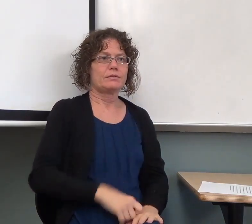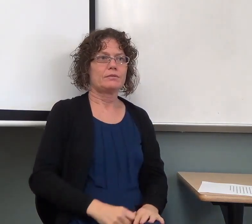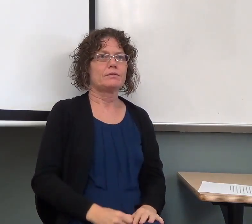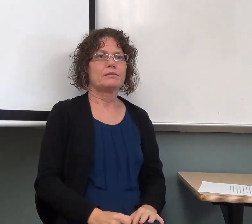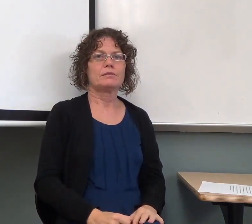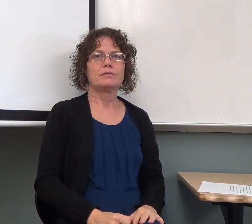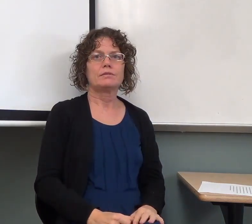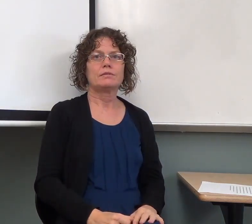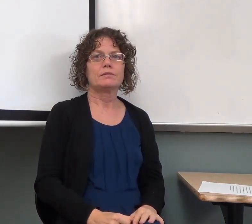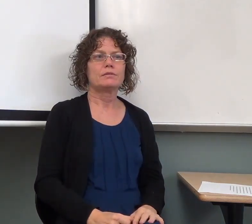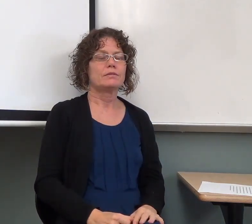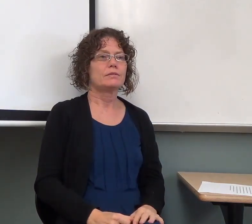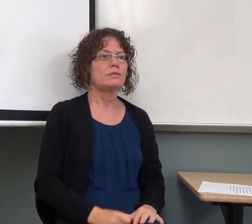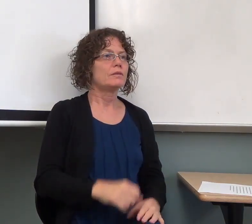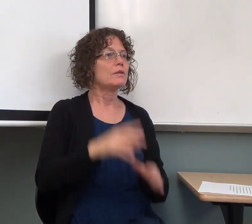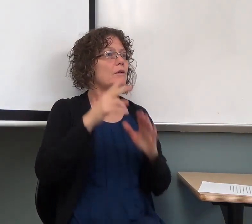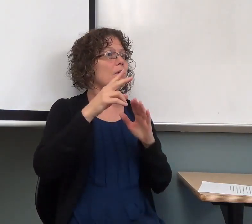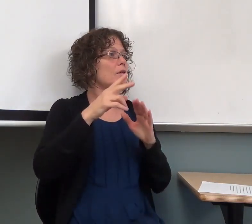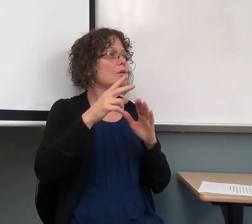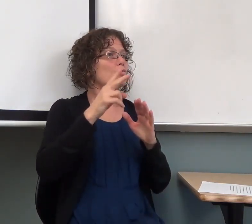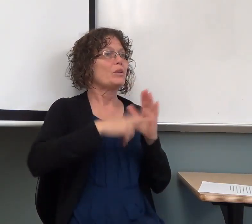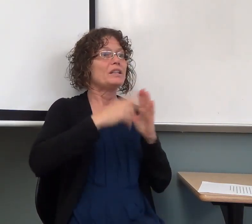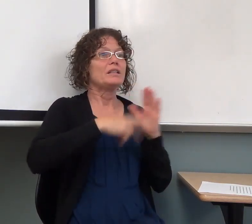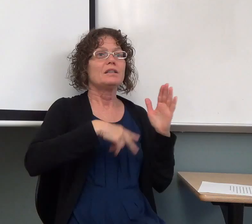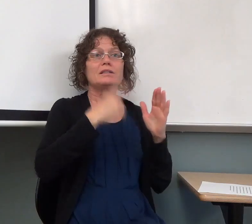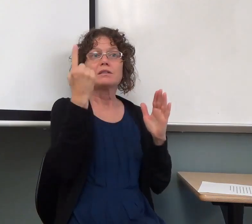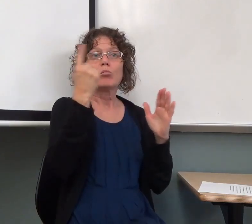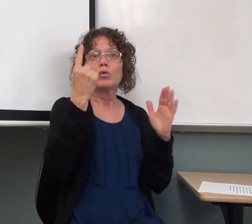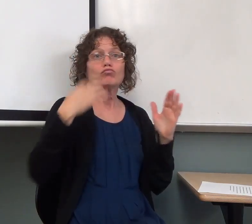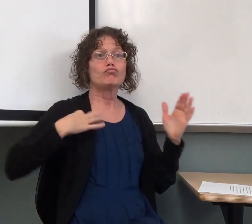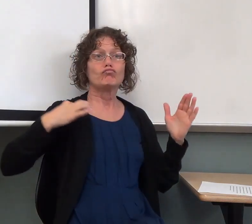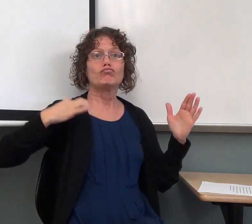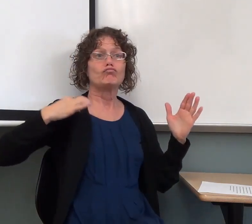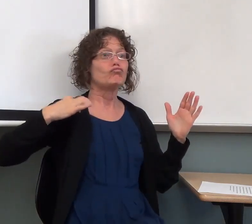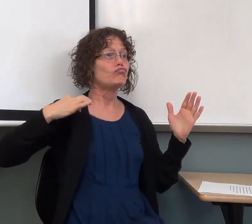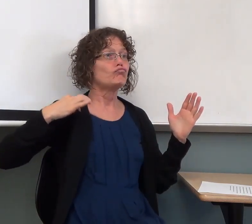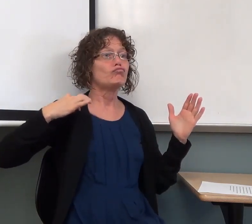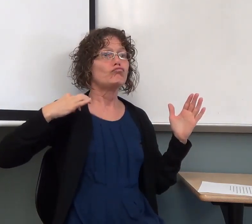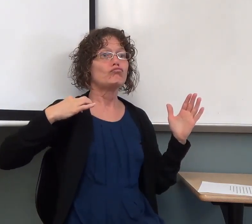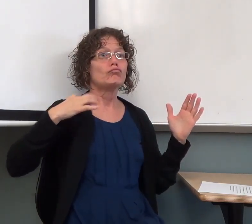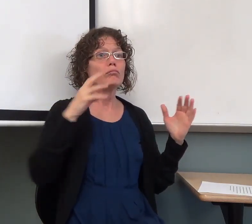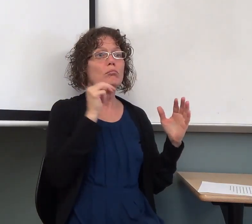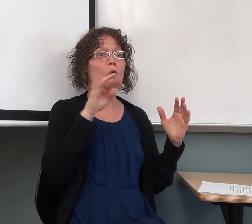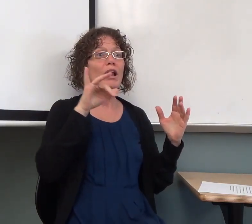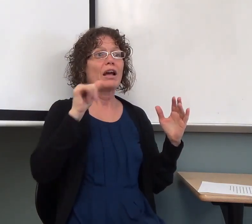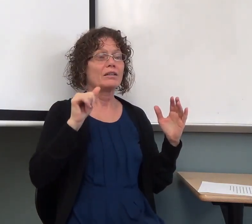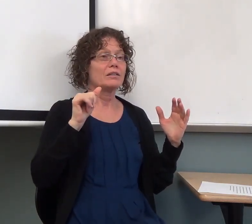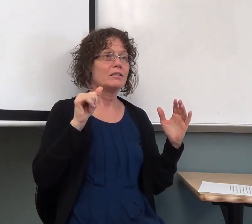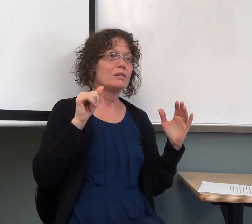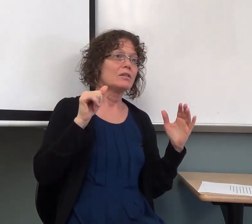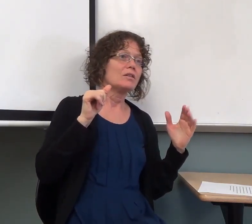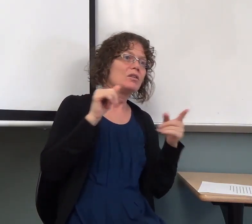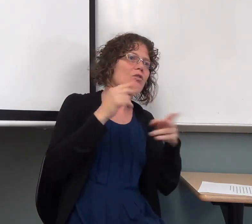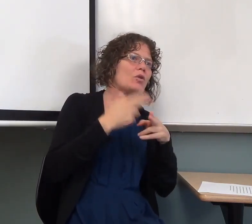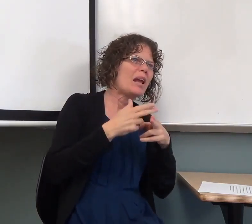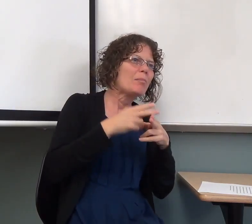somebody new please, who has not answered yet, or hasn't answered a lot. Want to read it? Go ahead. Remind me your name again, I'm sorry. Jessica. Jessica,